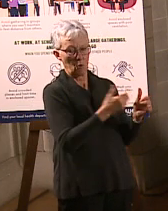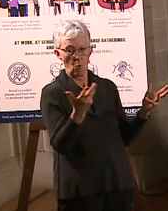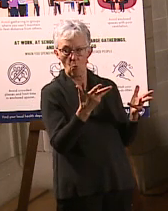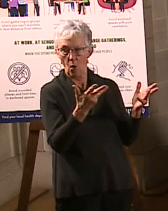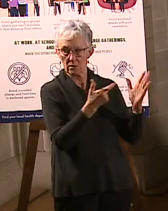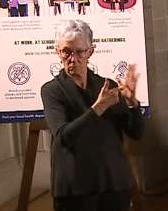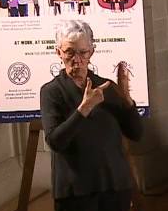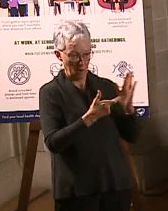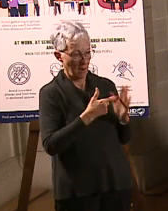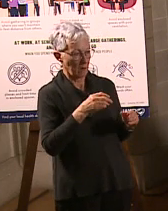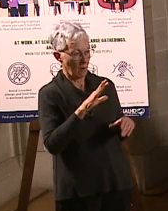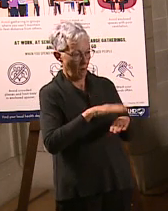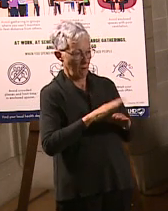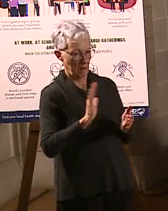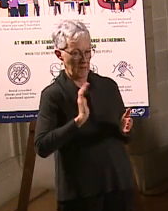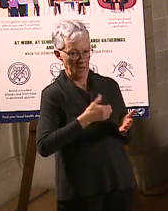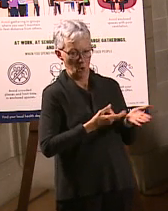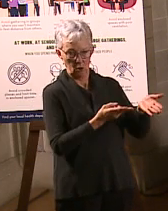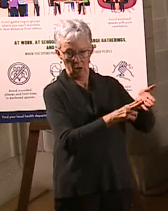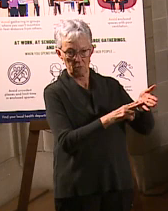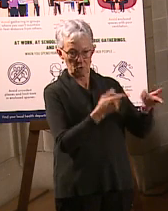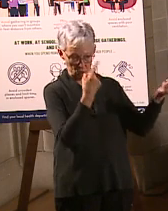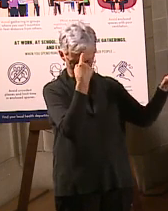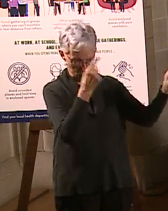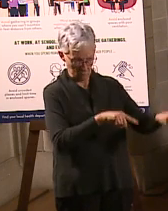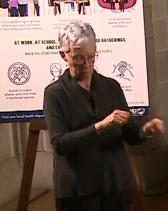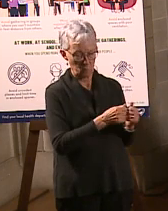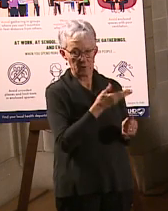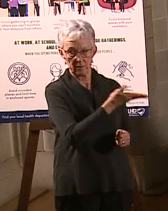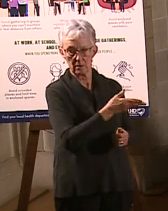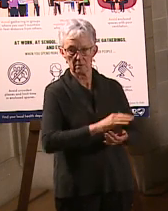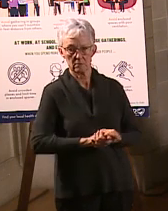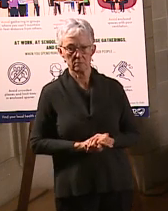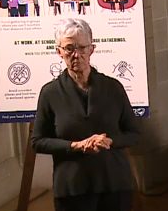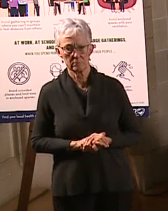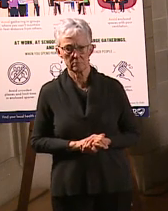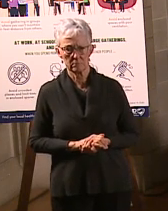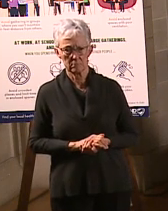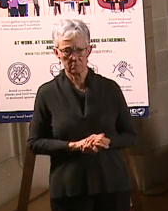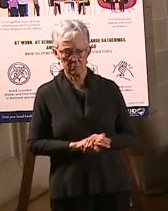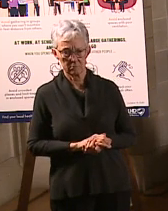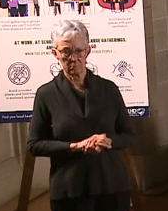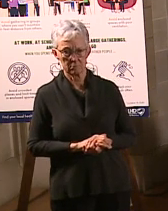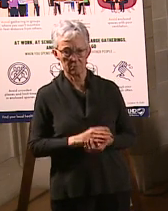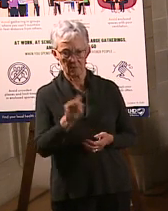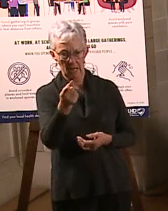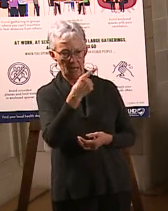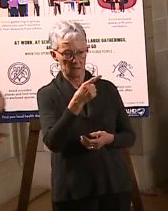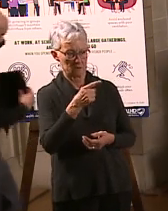Time for just A couple more questions. Andrew. Can you ask Colonel. Colonel?